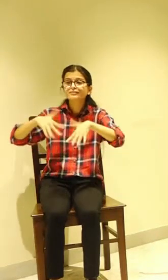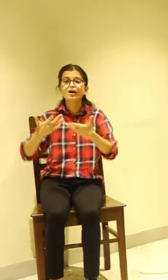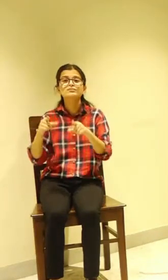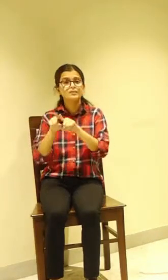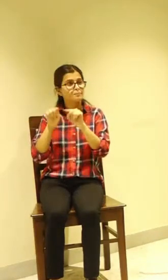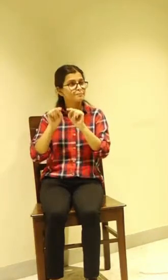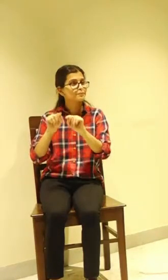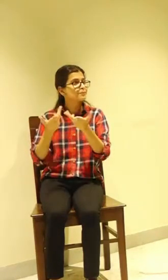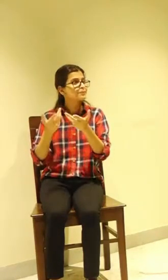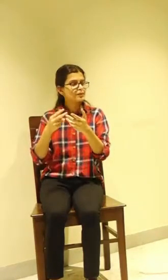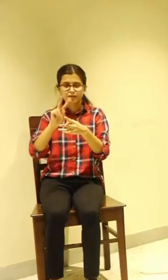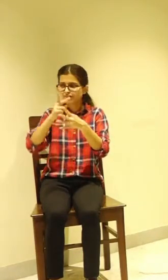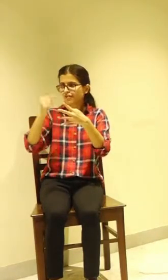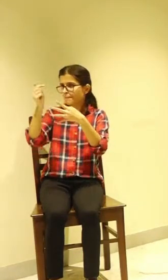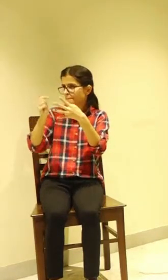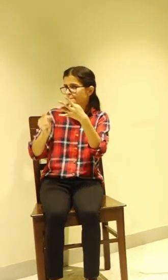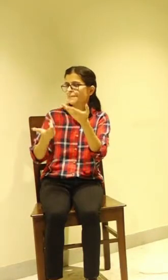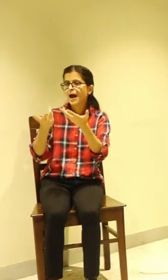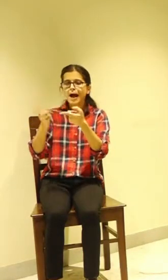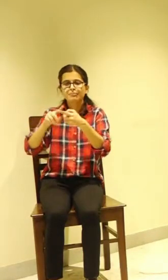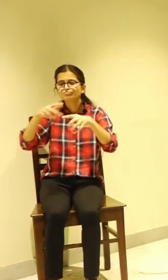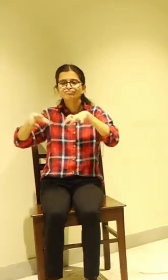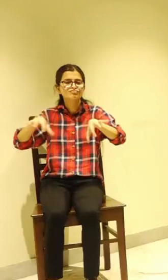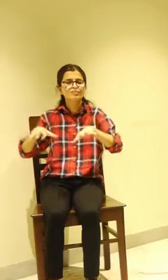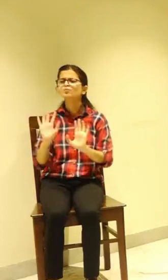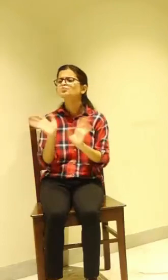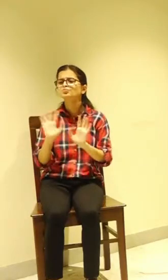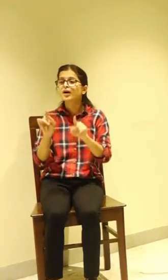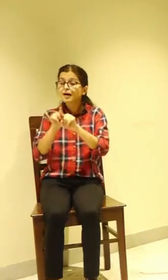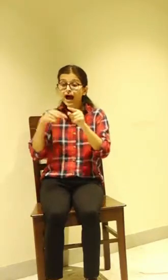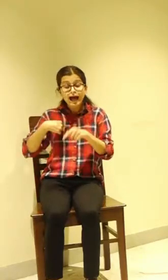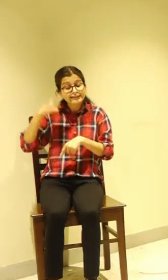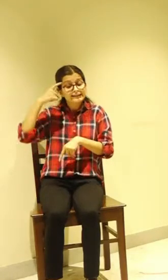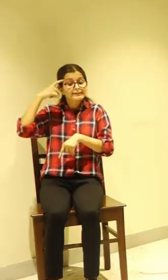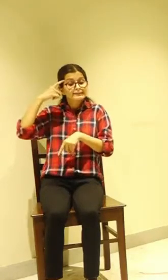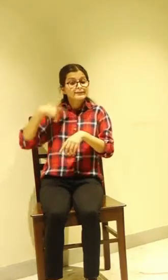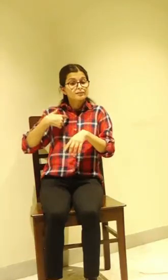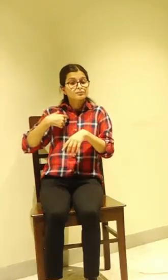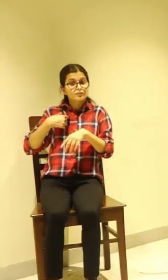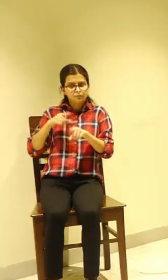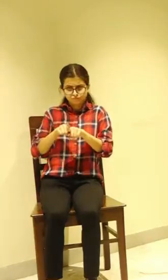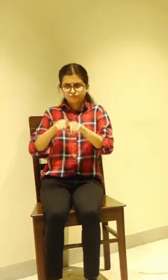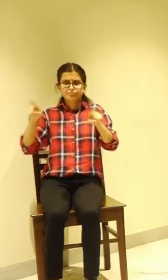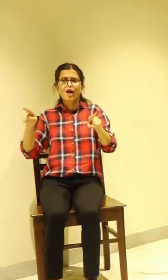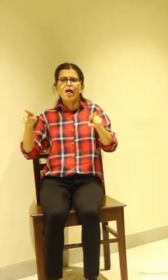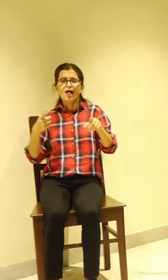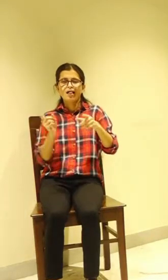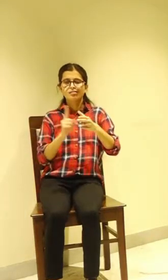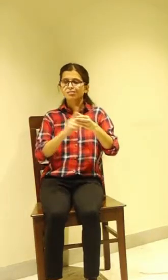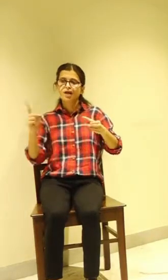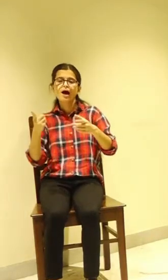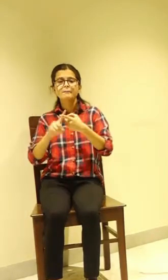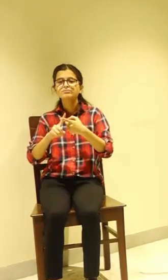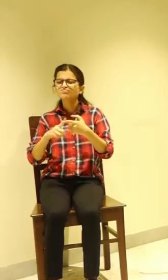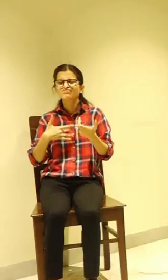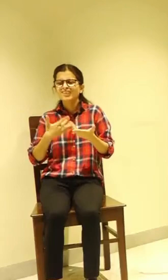and discussions of whether the measure itself is proportionate, justified, reasonable. But I think proportionality in isolation will not help us to understand